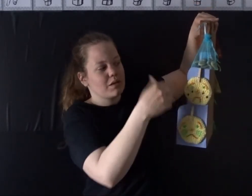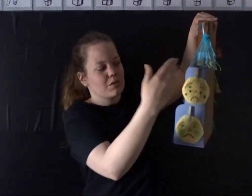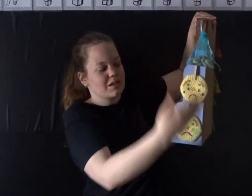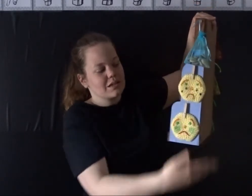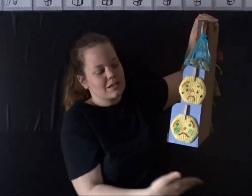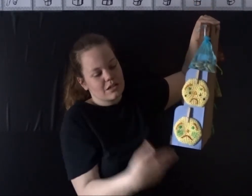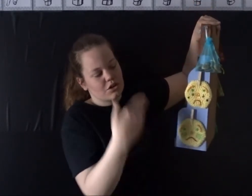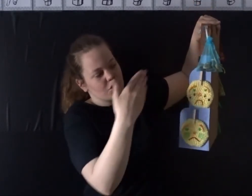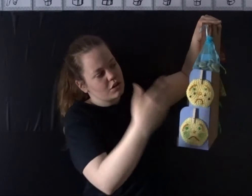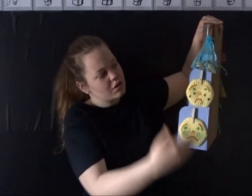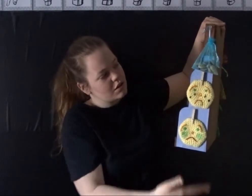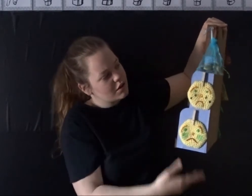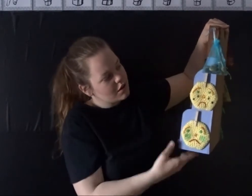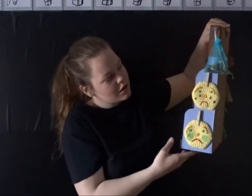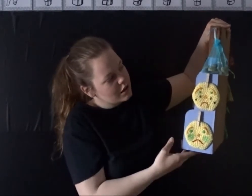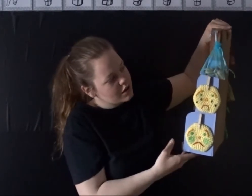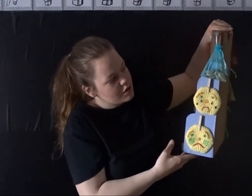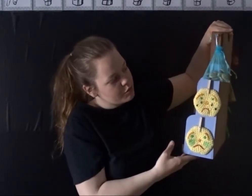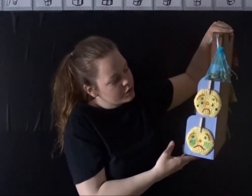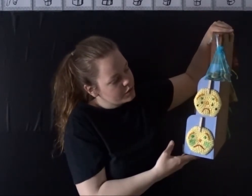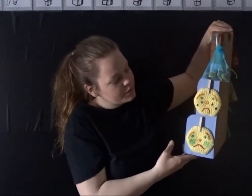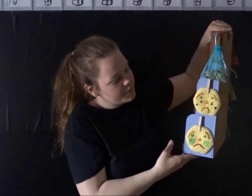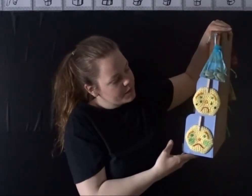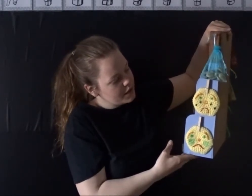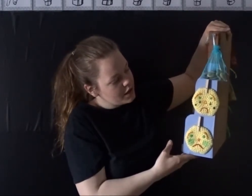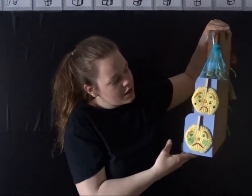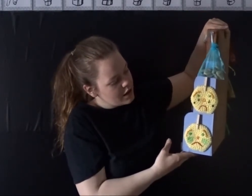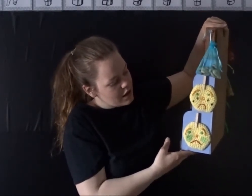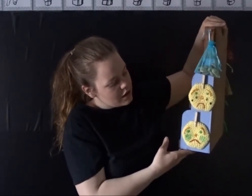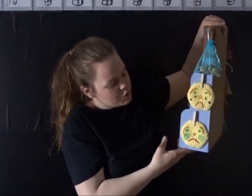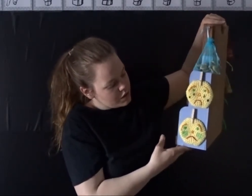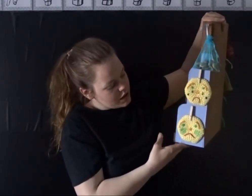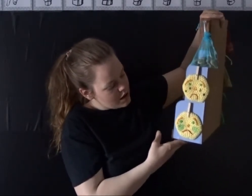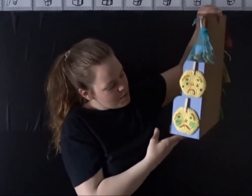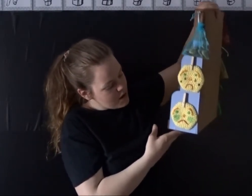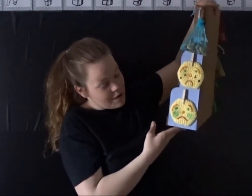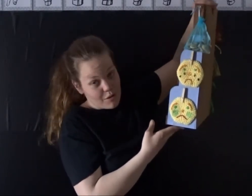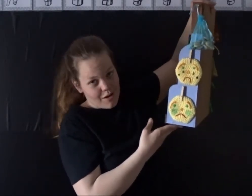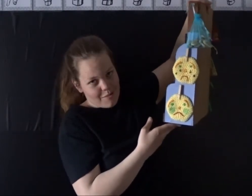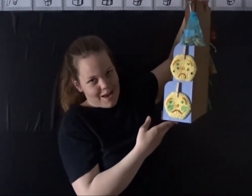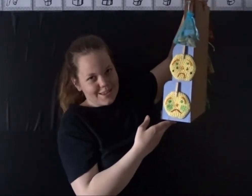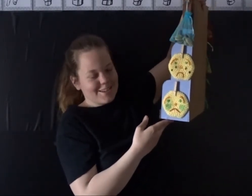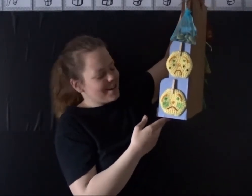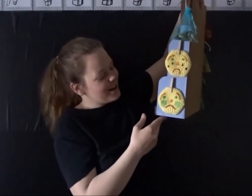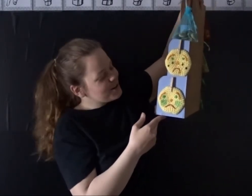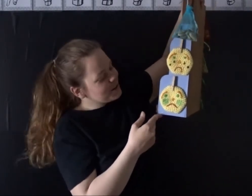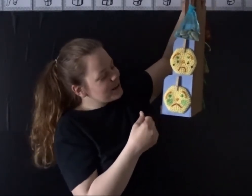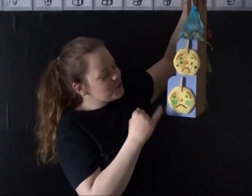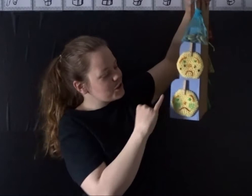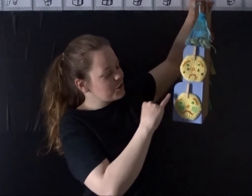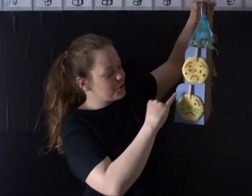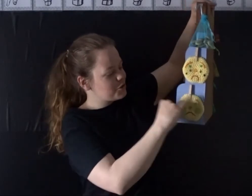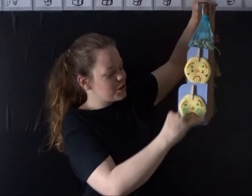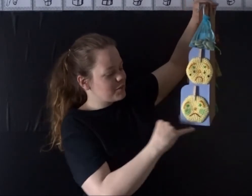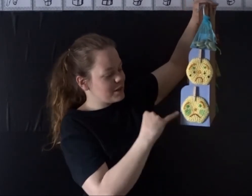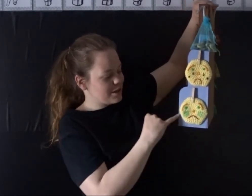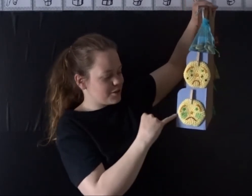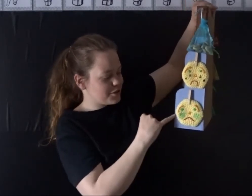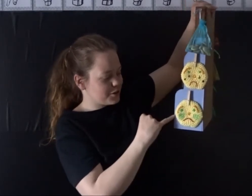what's considered in the blue. And what my mom has done actually is she crocheted me